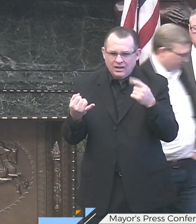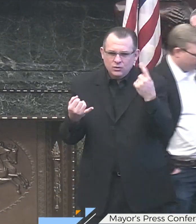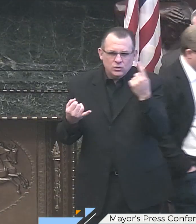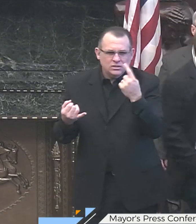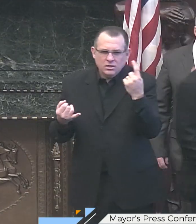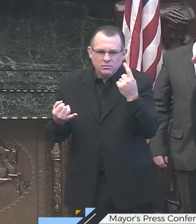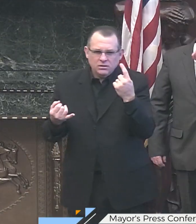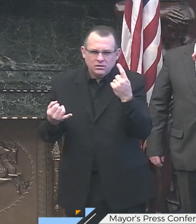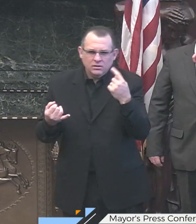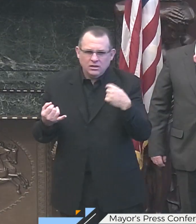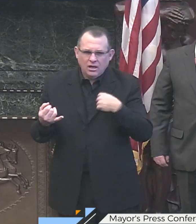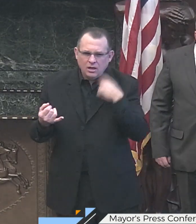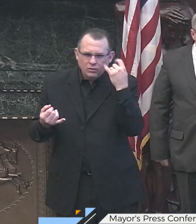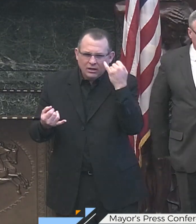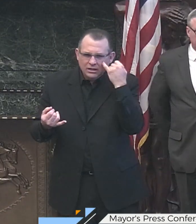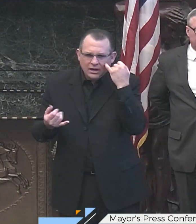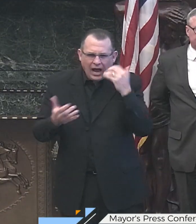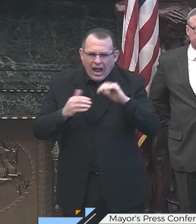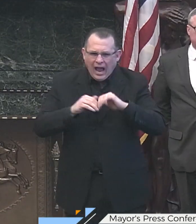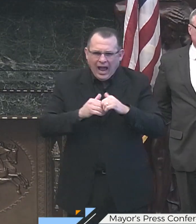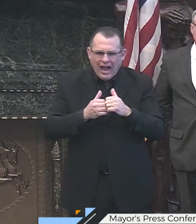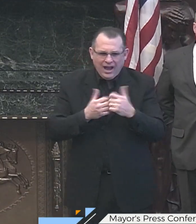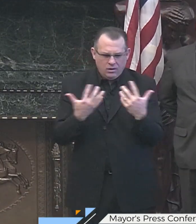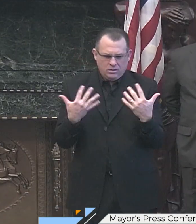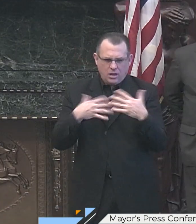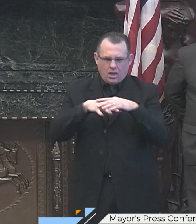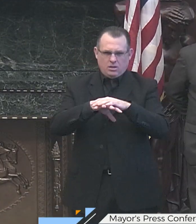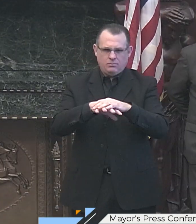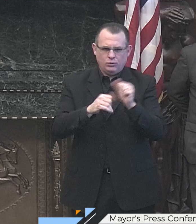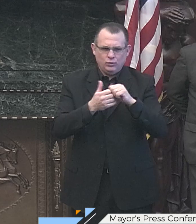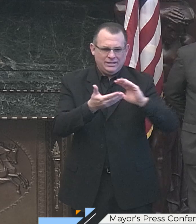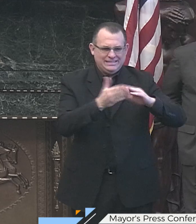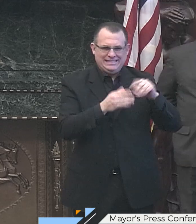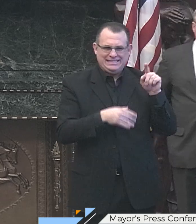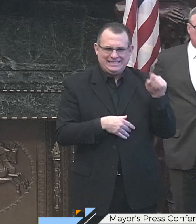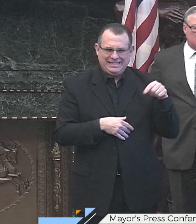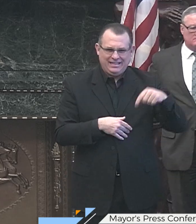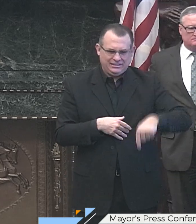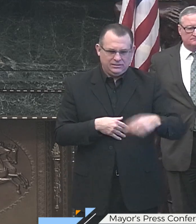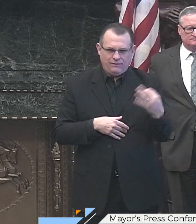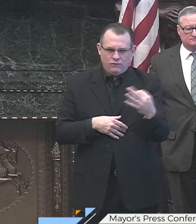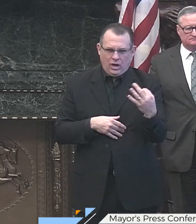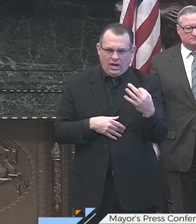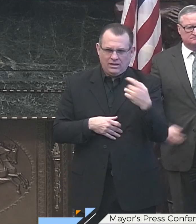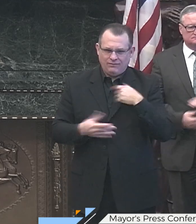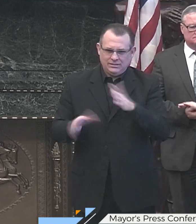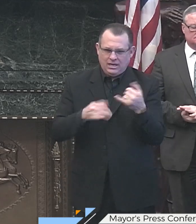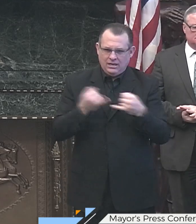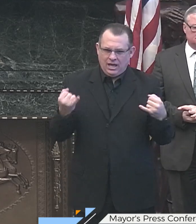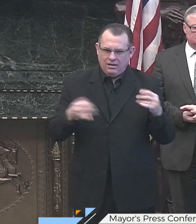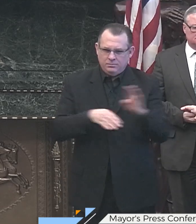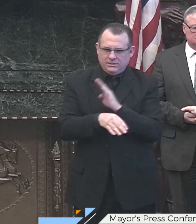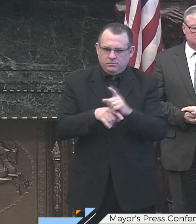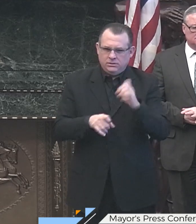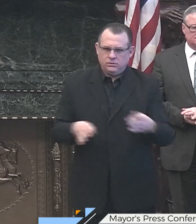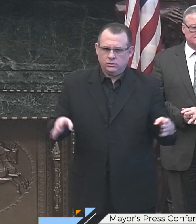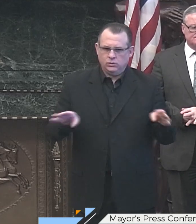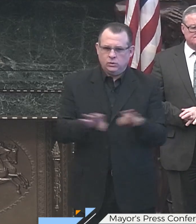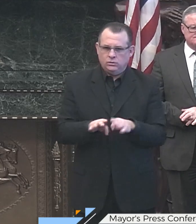to intersect with the city's Friday deadline of like right now,